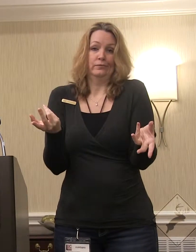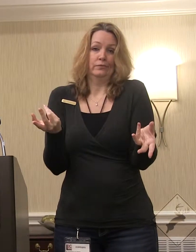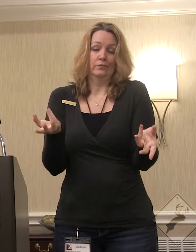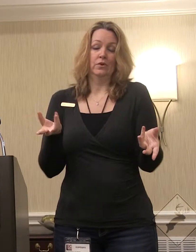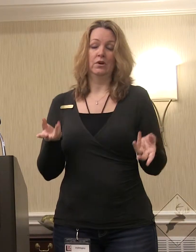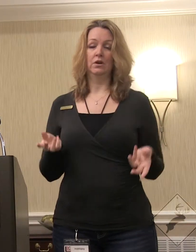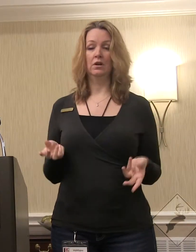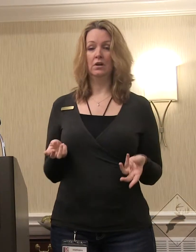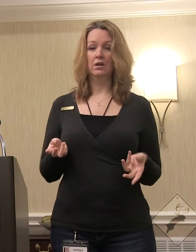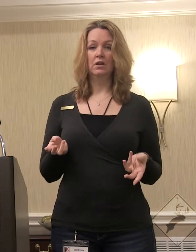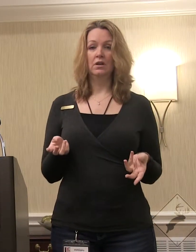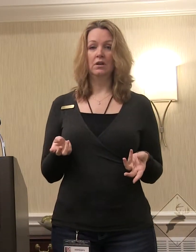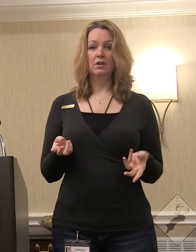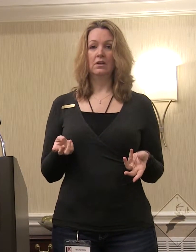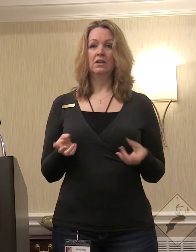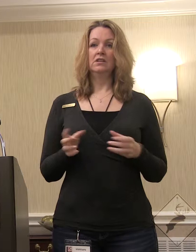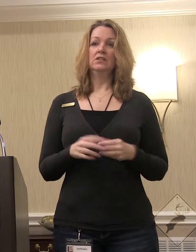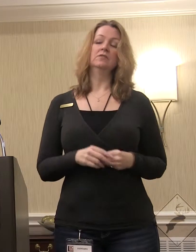know.